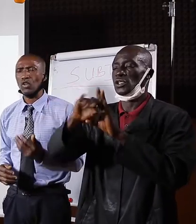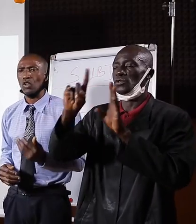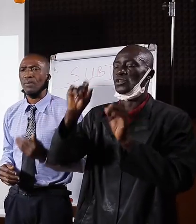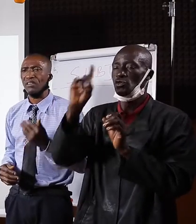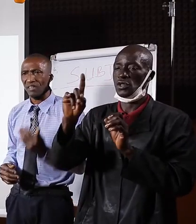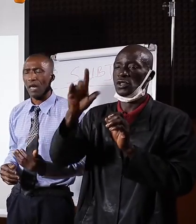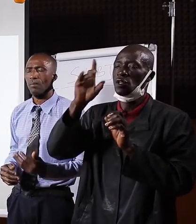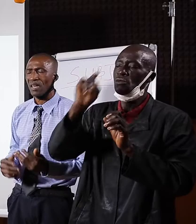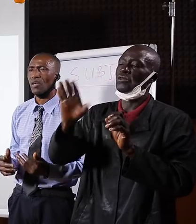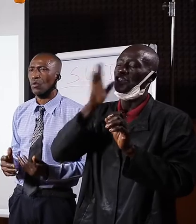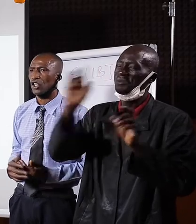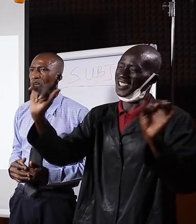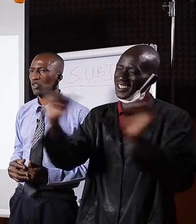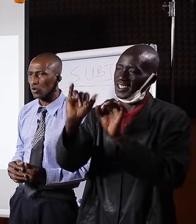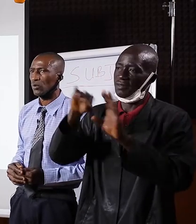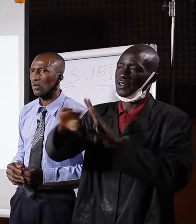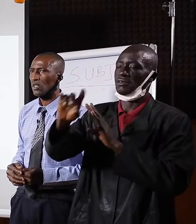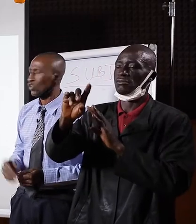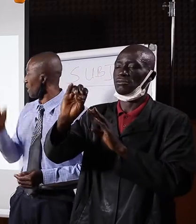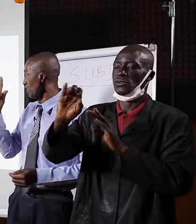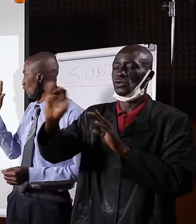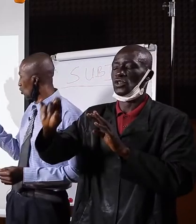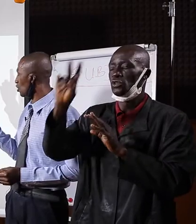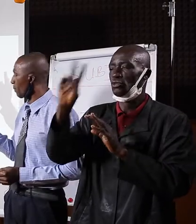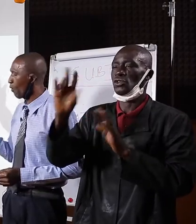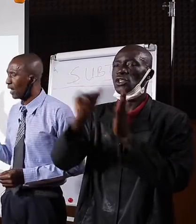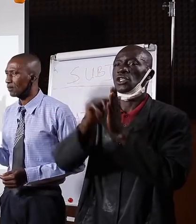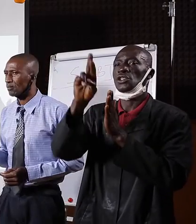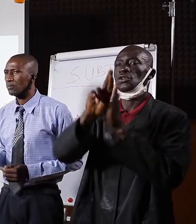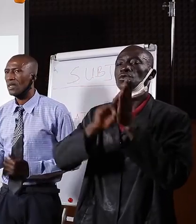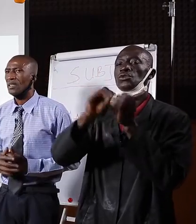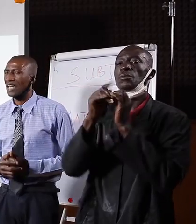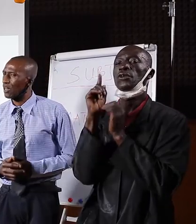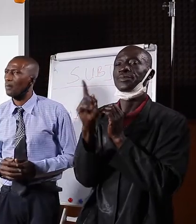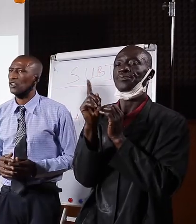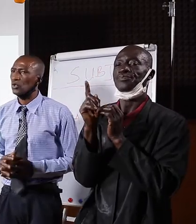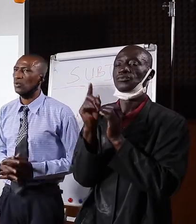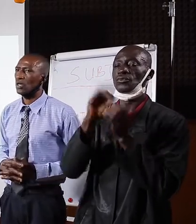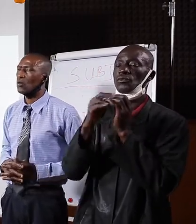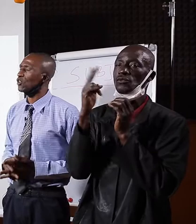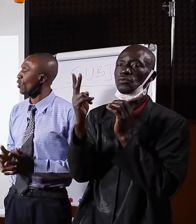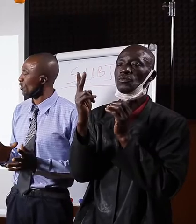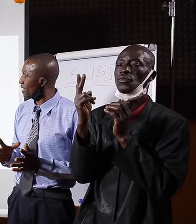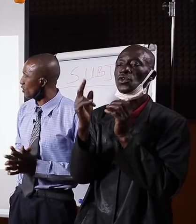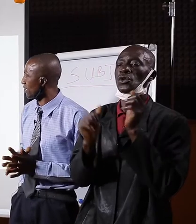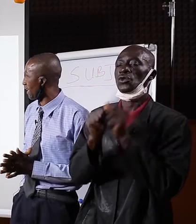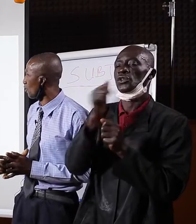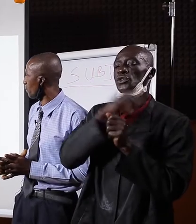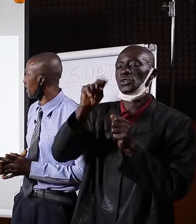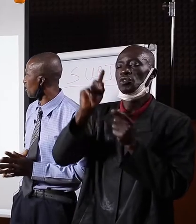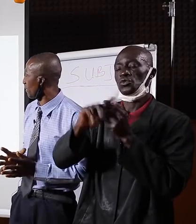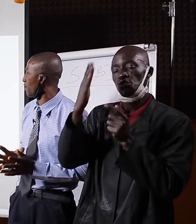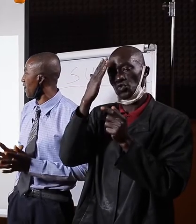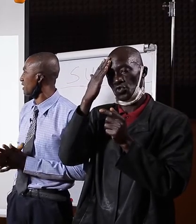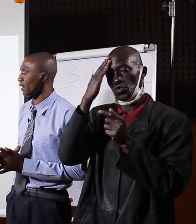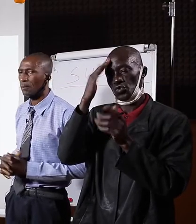must also be the same in equation 2. So that is rule number 1. Then number 2, in which you also need to take note